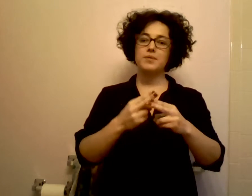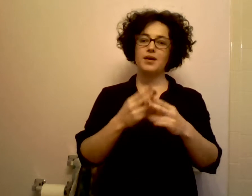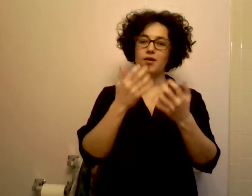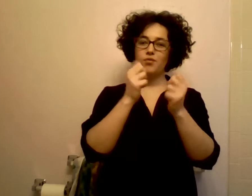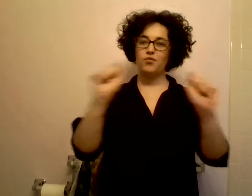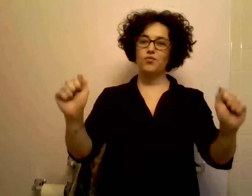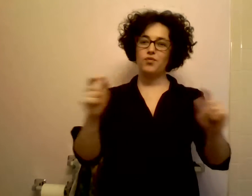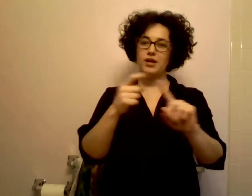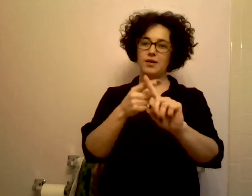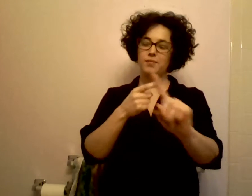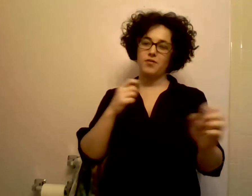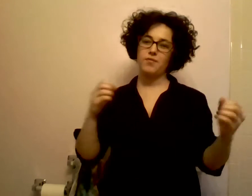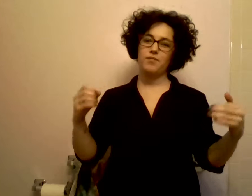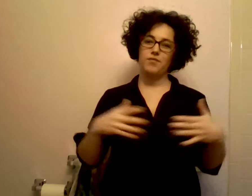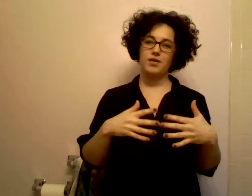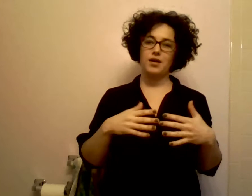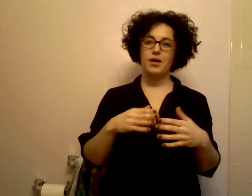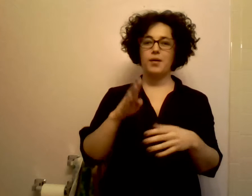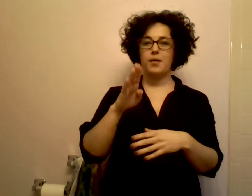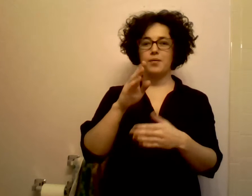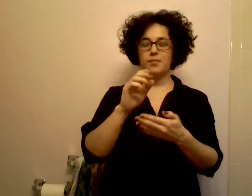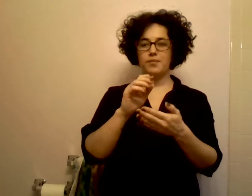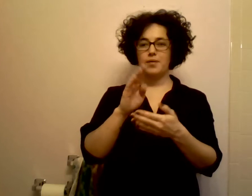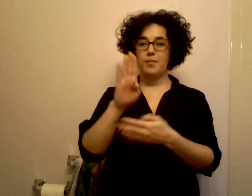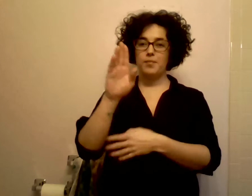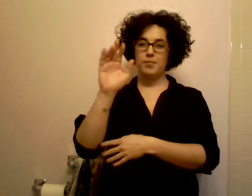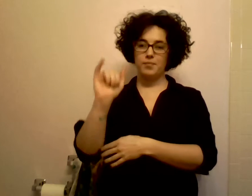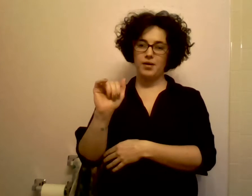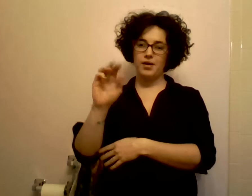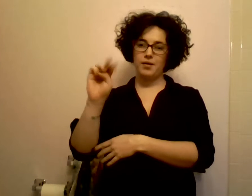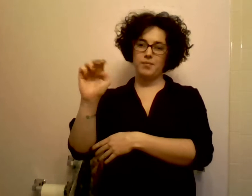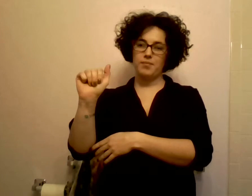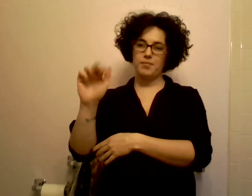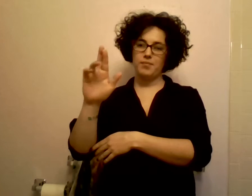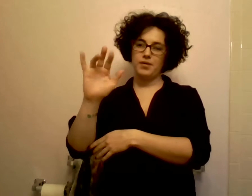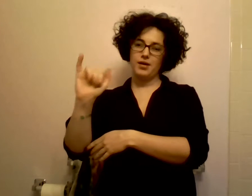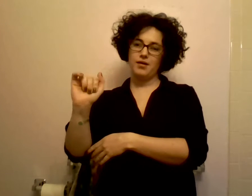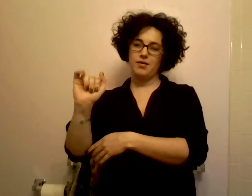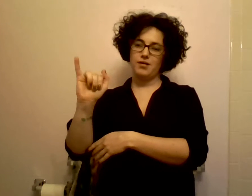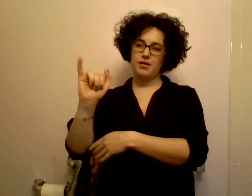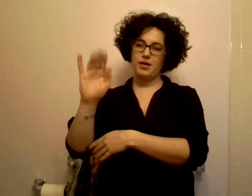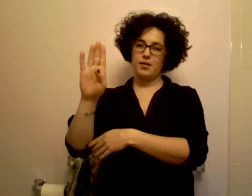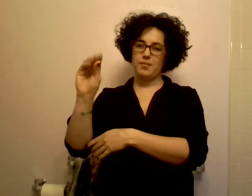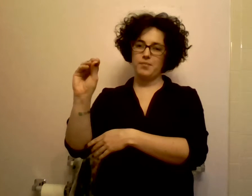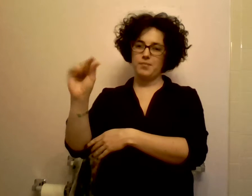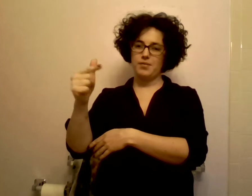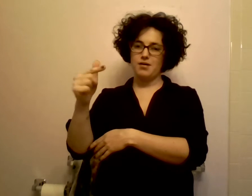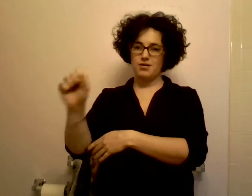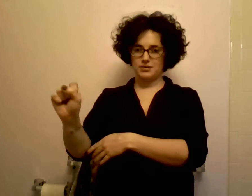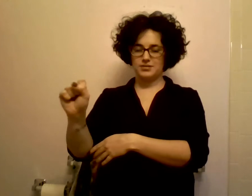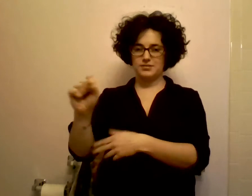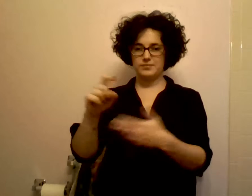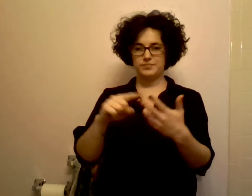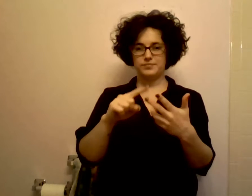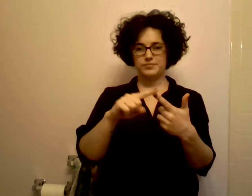Fear by Reverend Mary Boggs of the Living Enrichment Institute, a book entitled Feel the Fear and